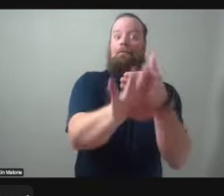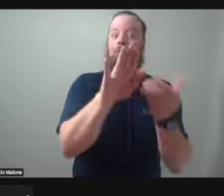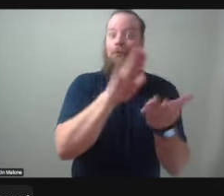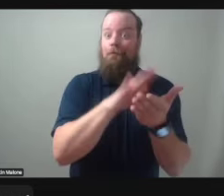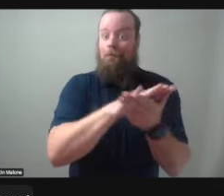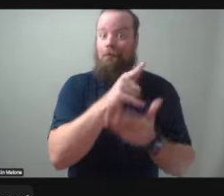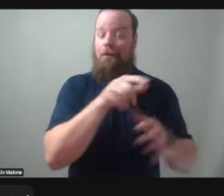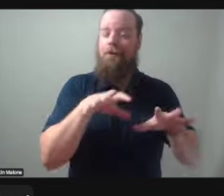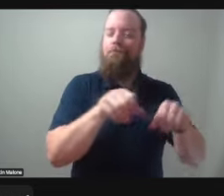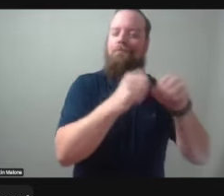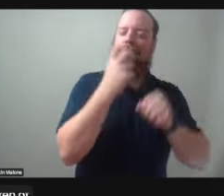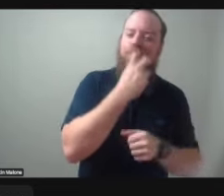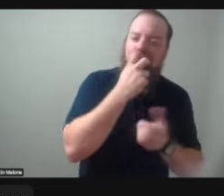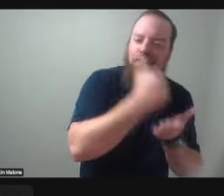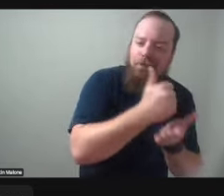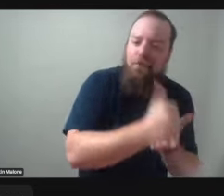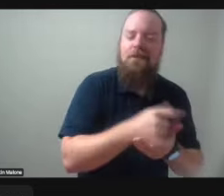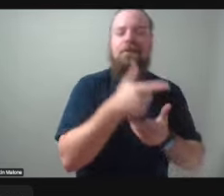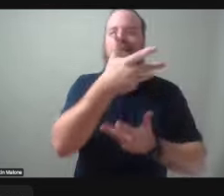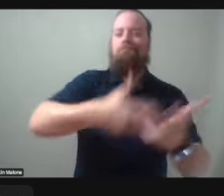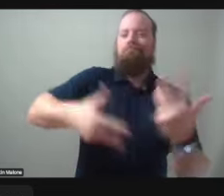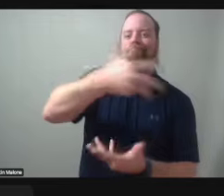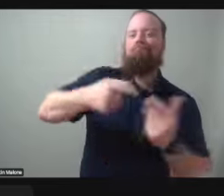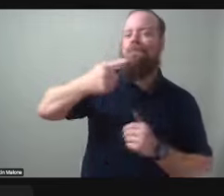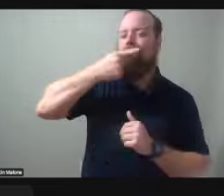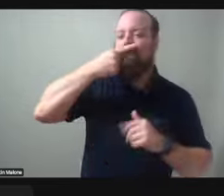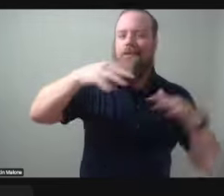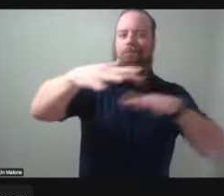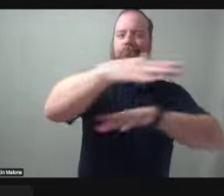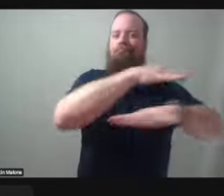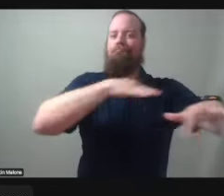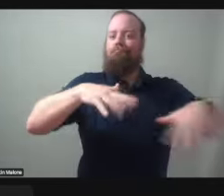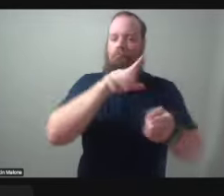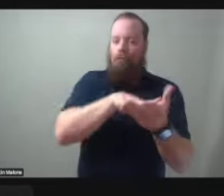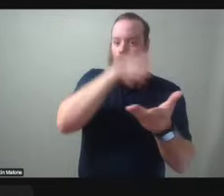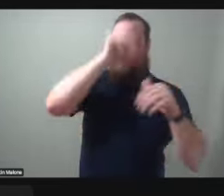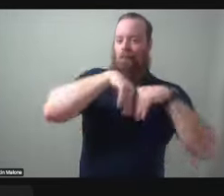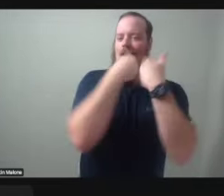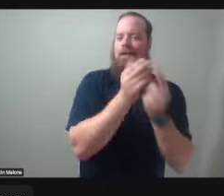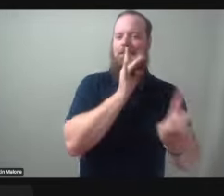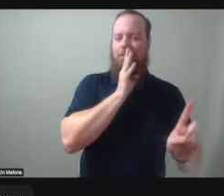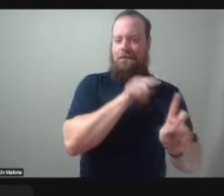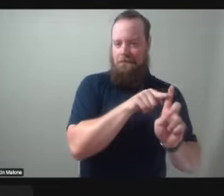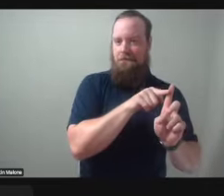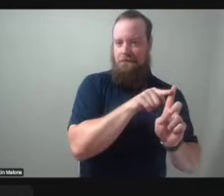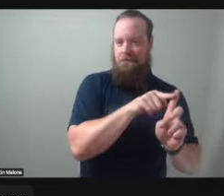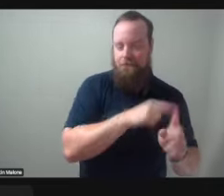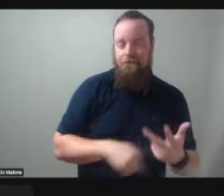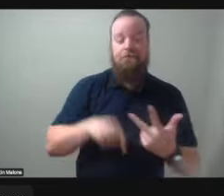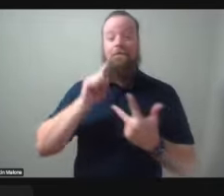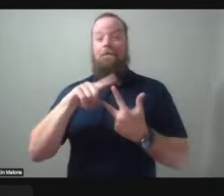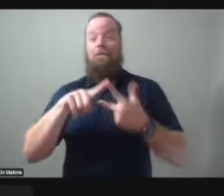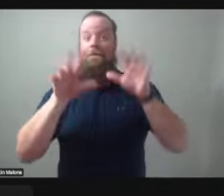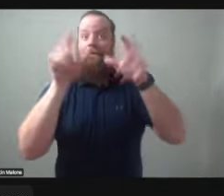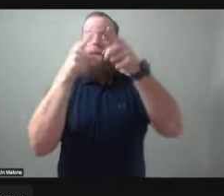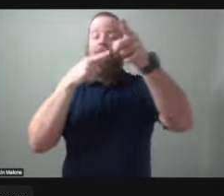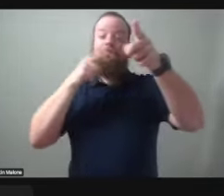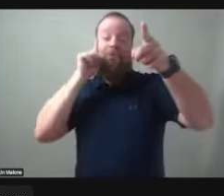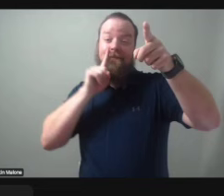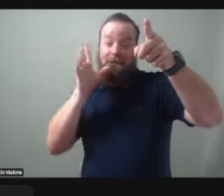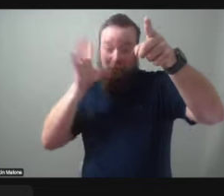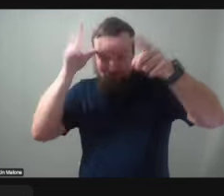to culturally deaf individuals who learn ASL from day one. They live in